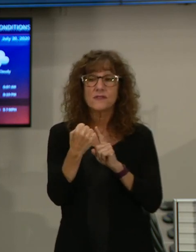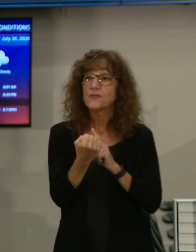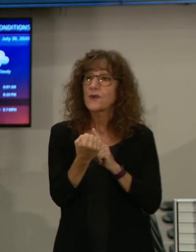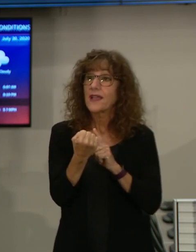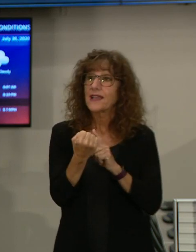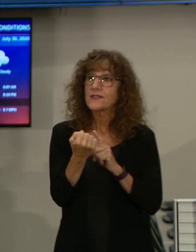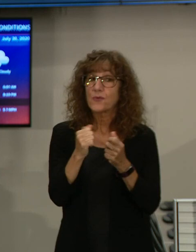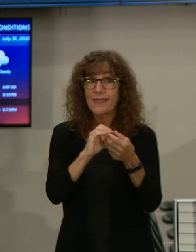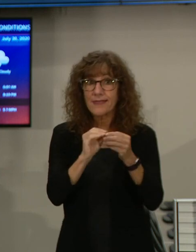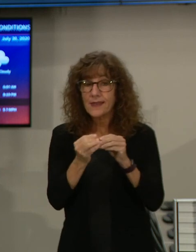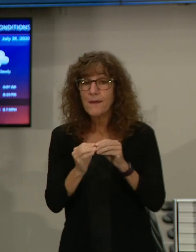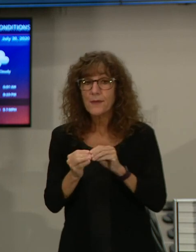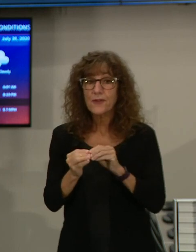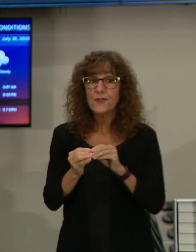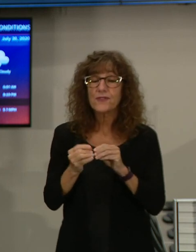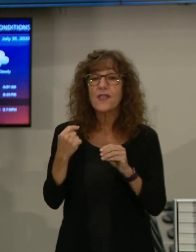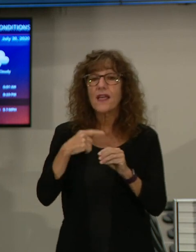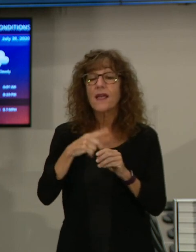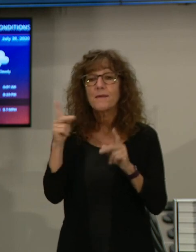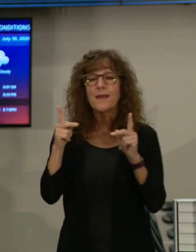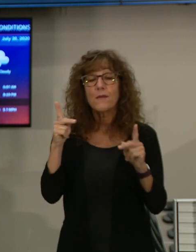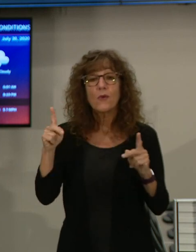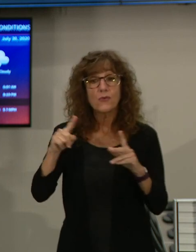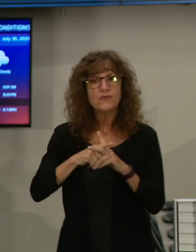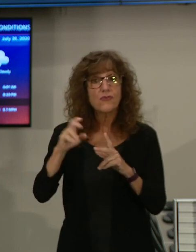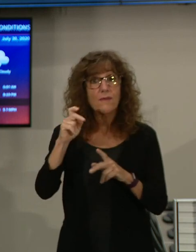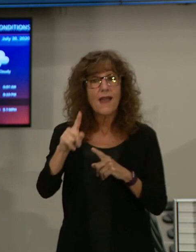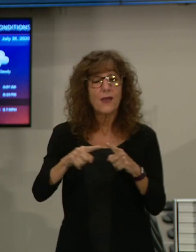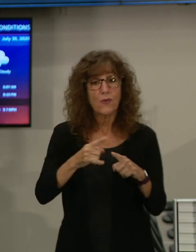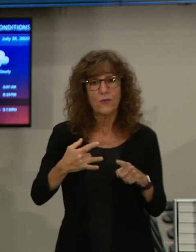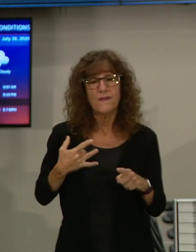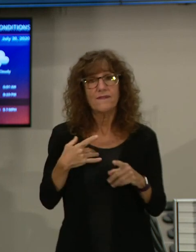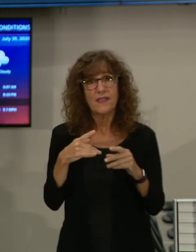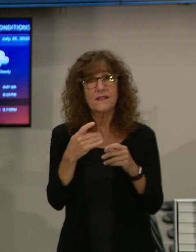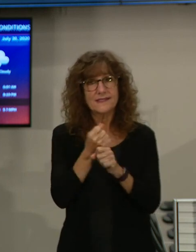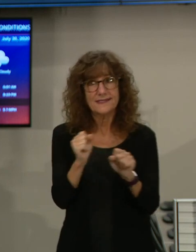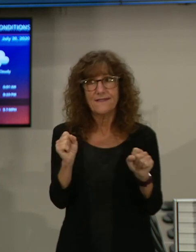the numbers and such, and we'll bring people back when we believe it's safe to do so.